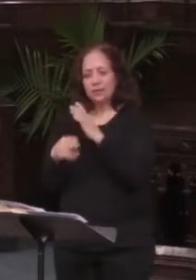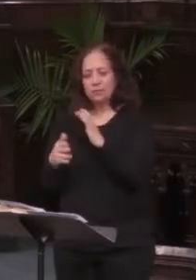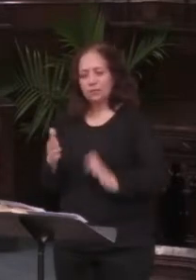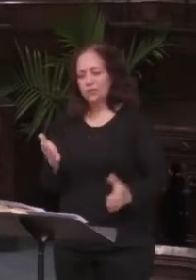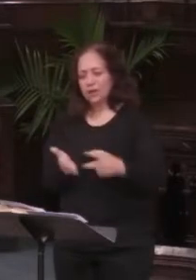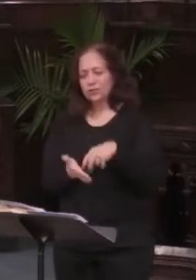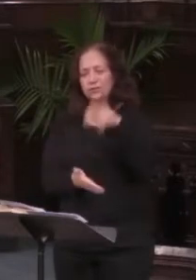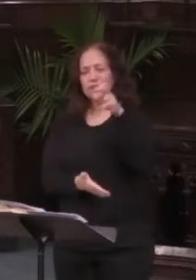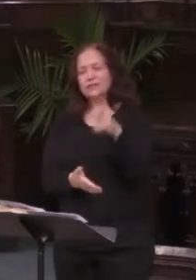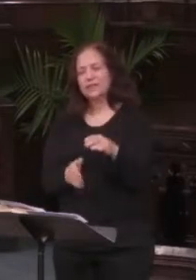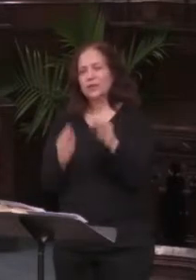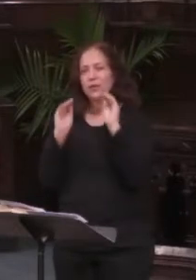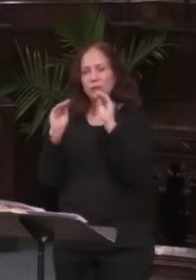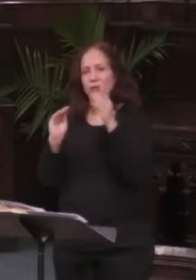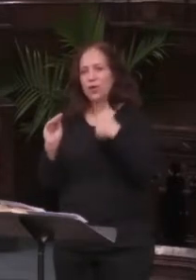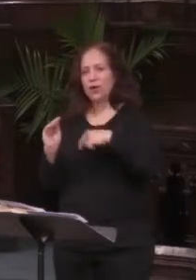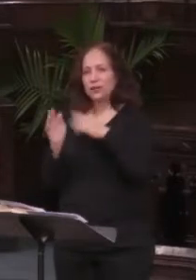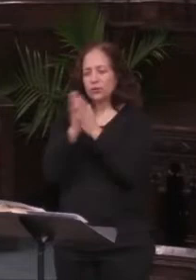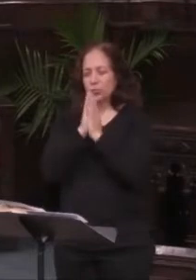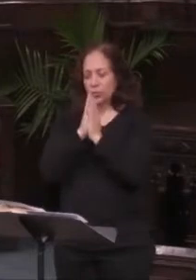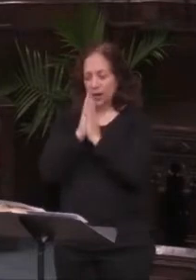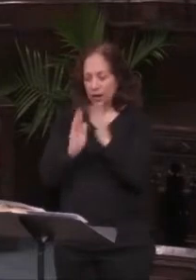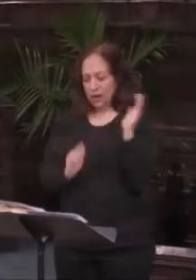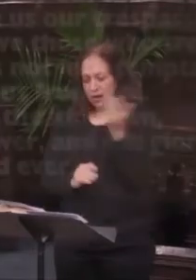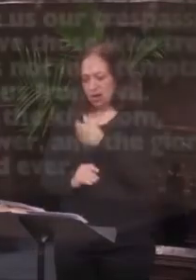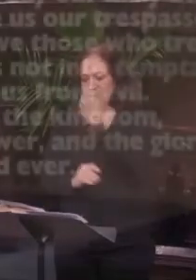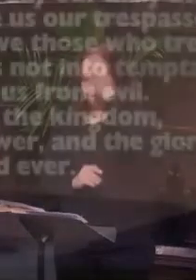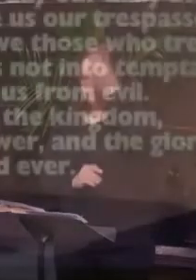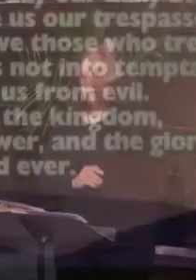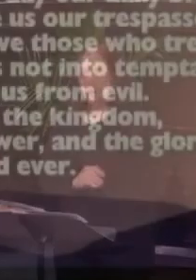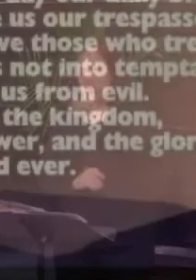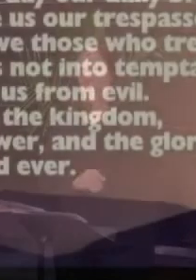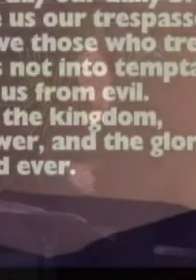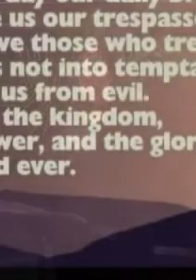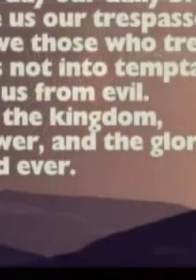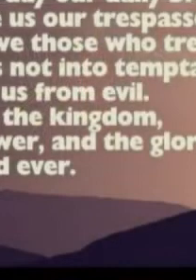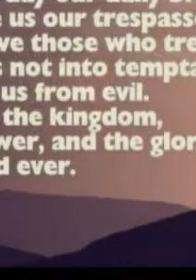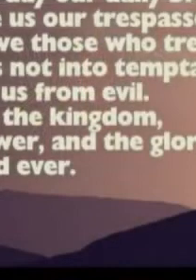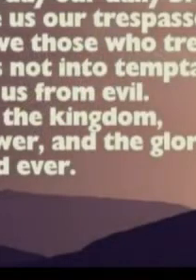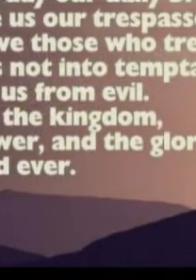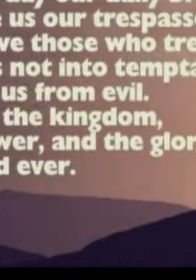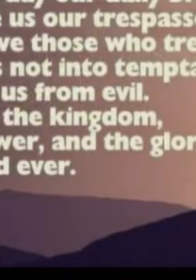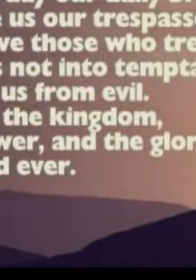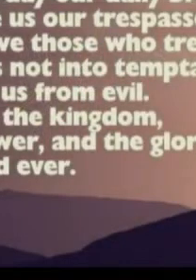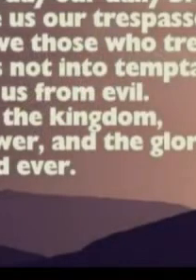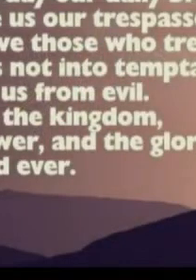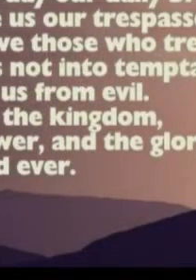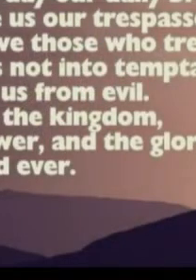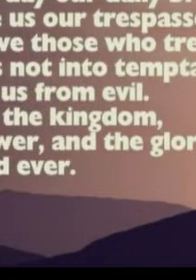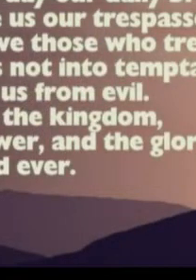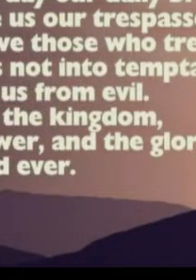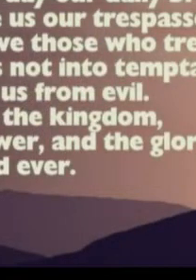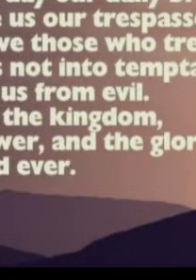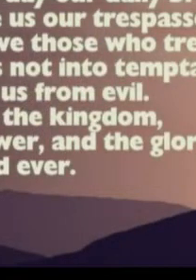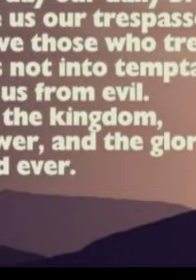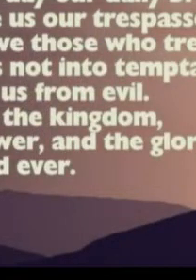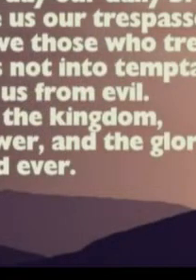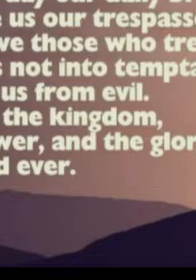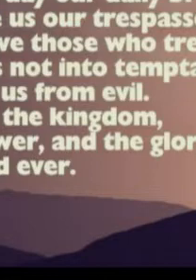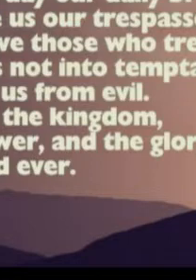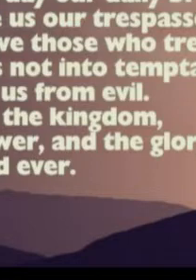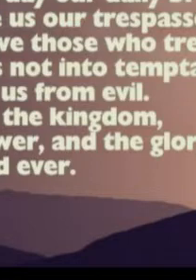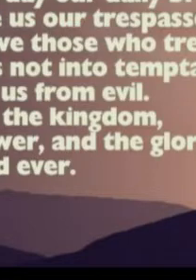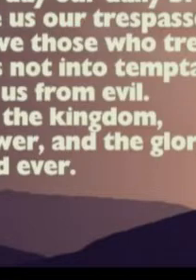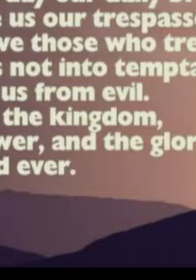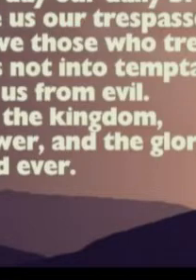we pray, who taught us to pray. Our Father, who art in heaven, hallowed be thy name. Thy kingdom